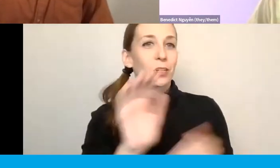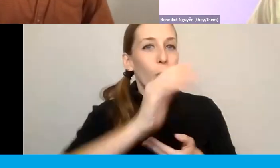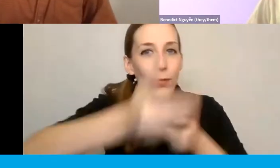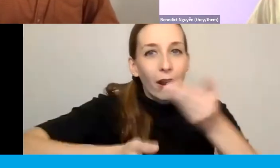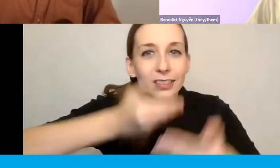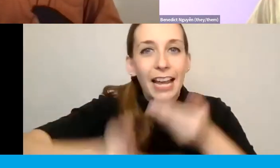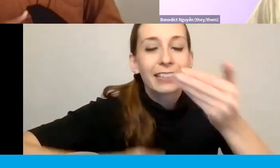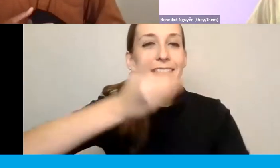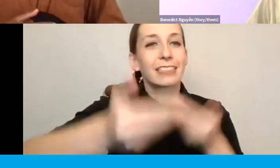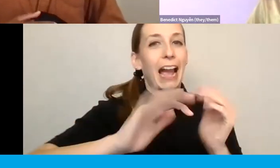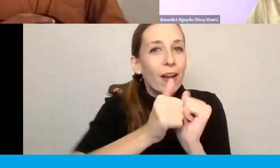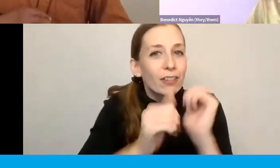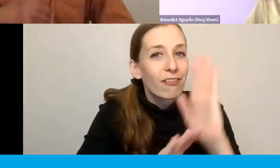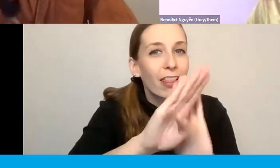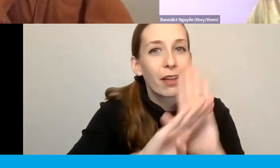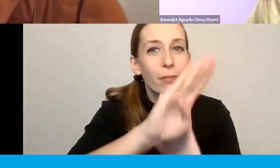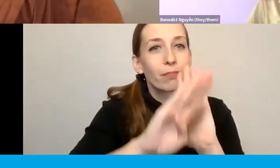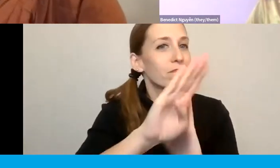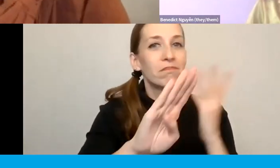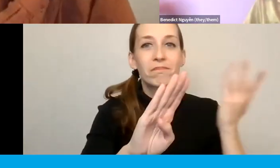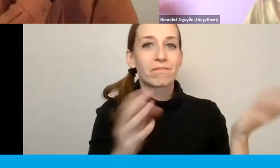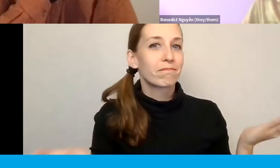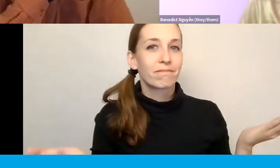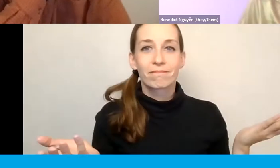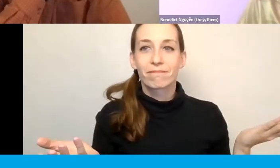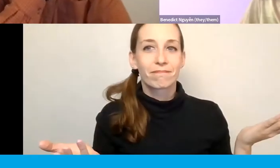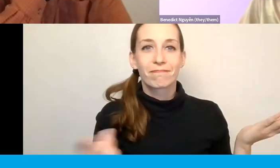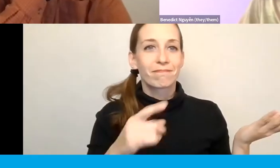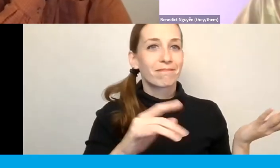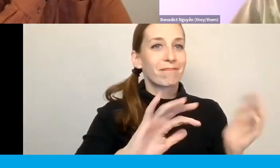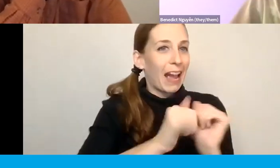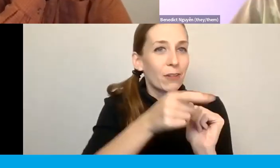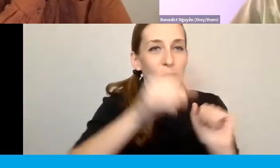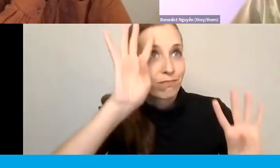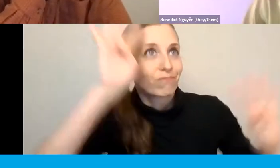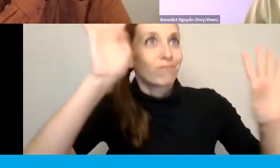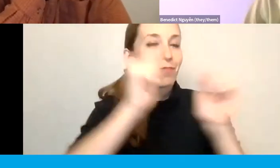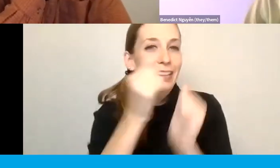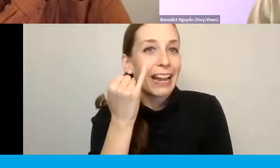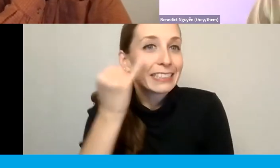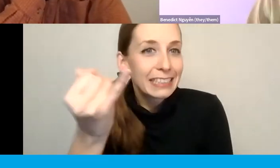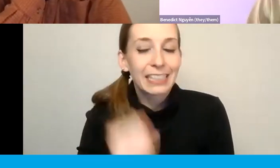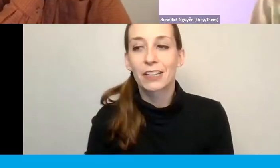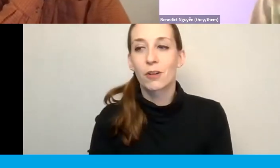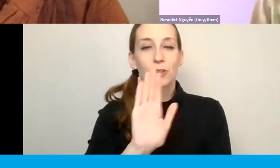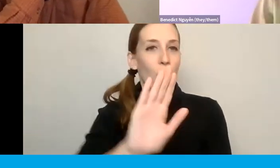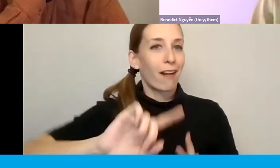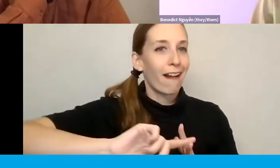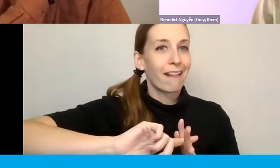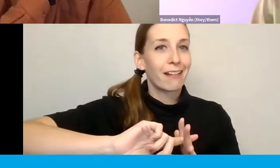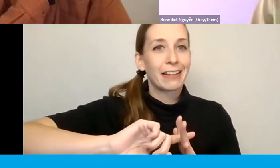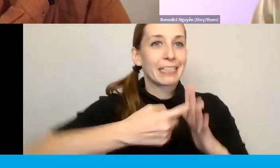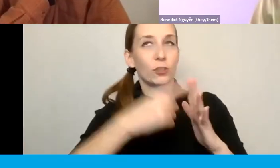for developing it? How did it come to be? What were your initial visions for this